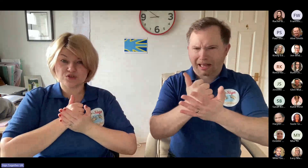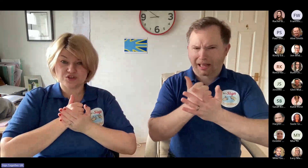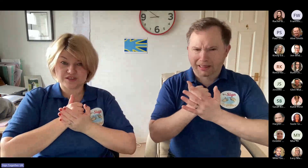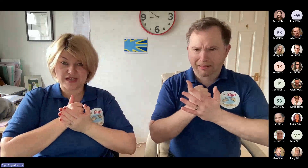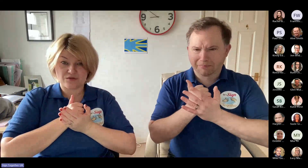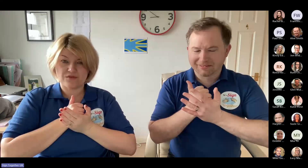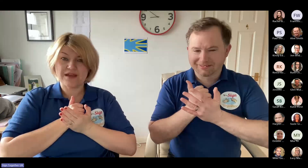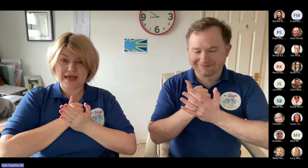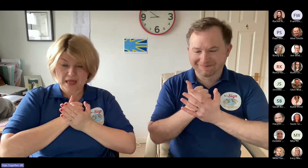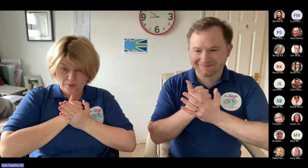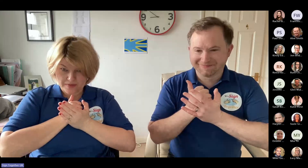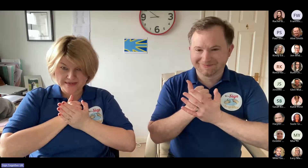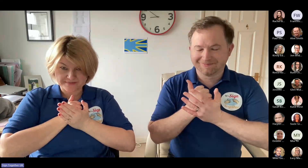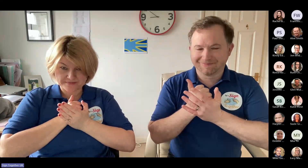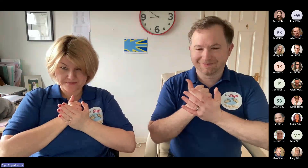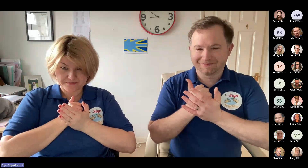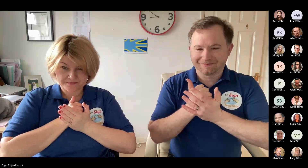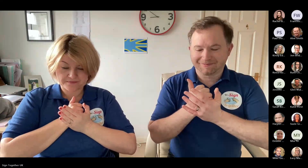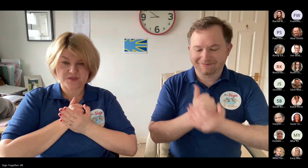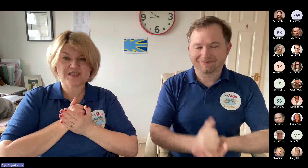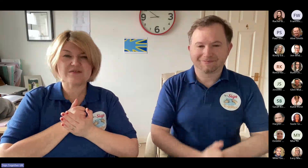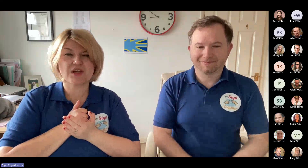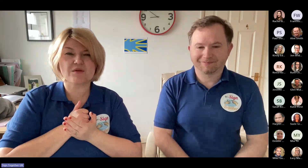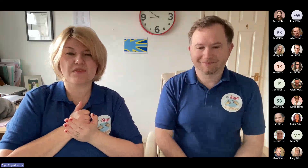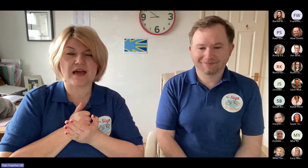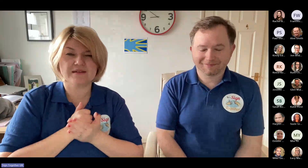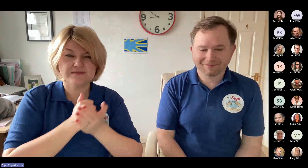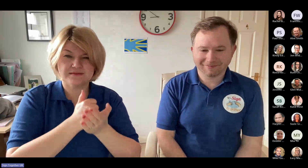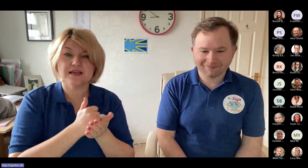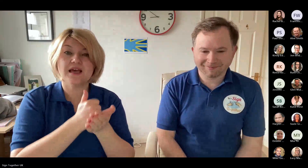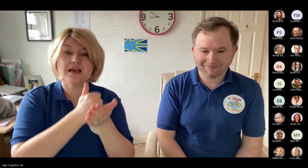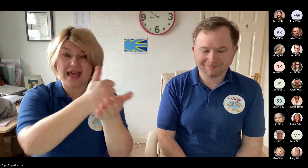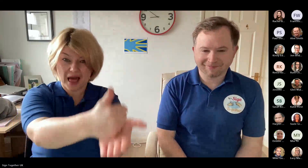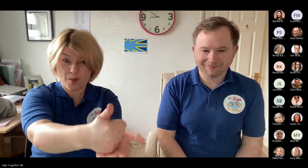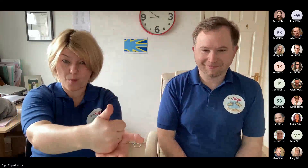towards yourself. Help me. So let's have a go at that.